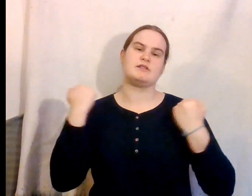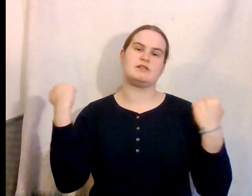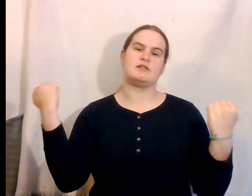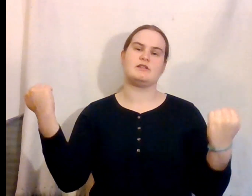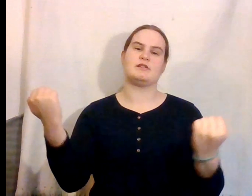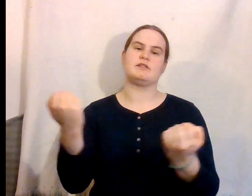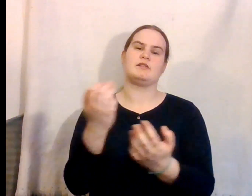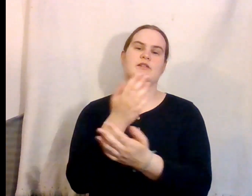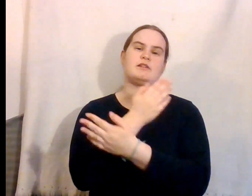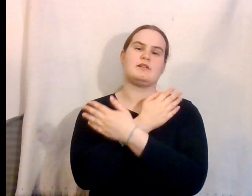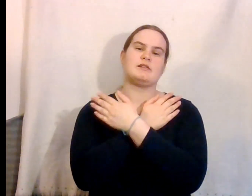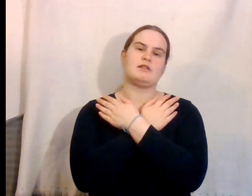Mighty